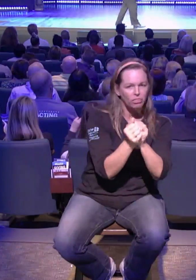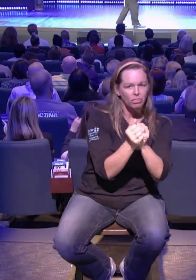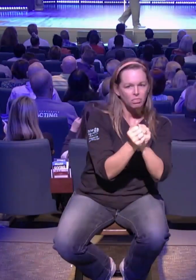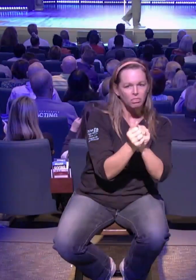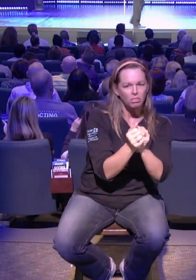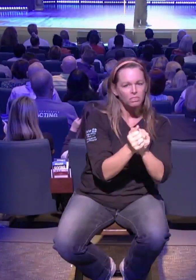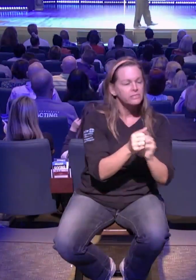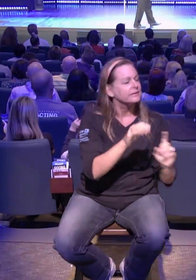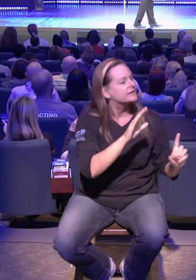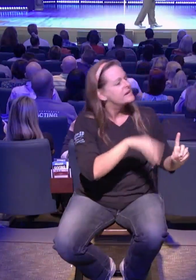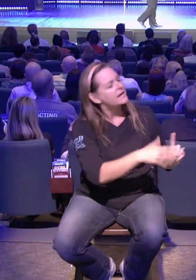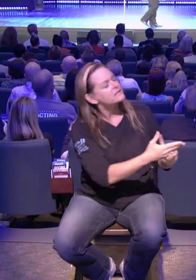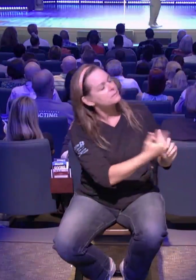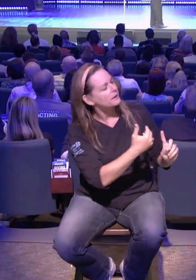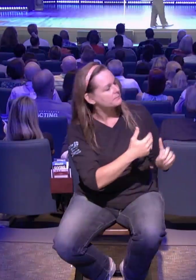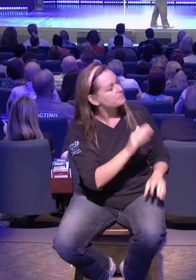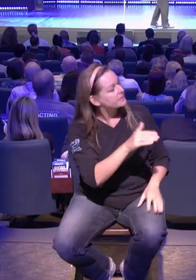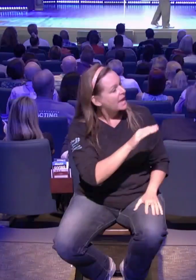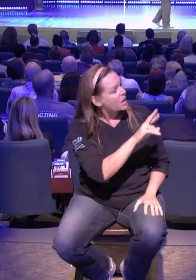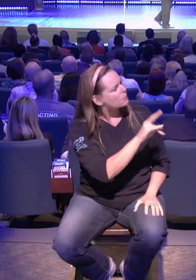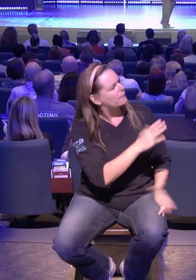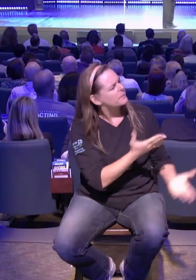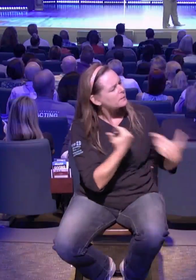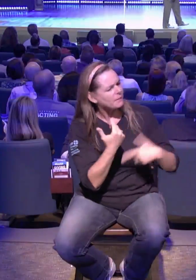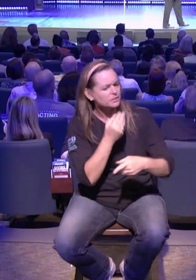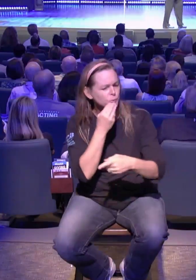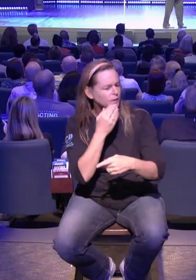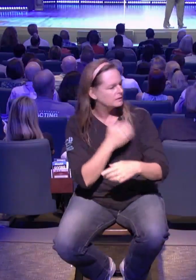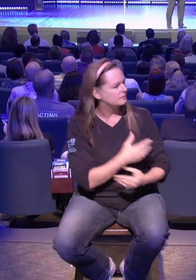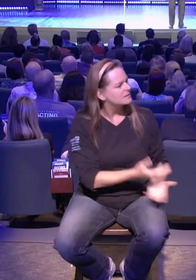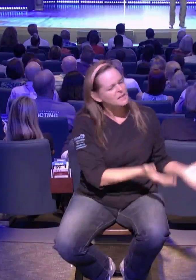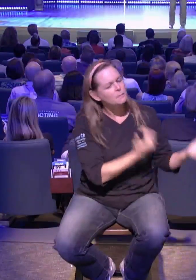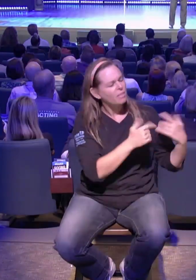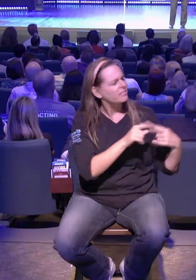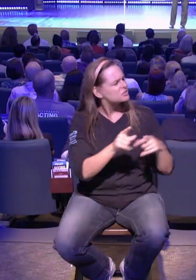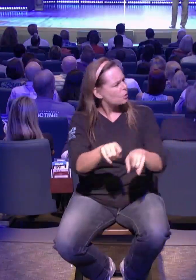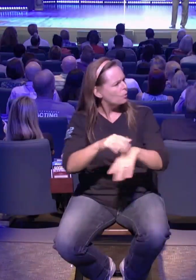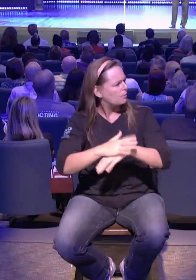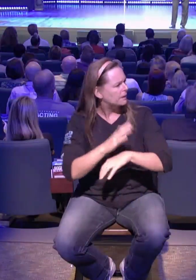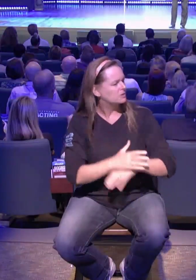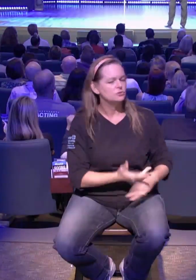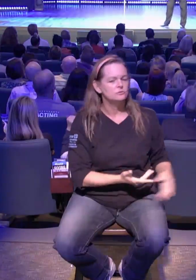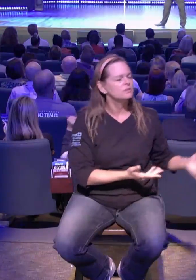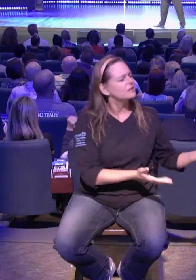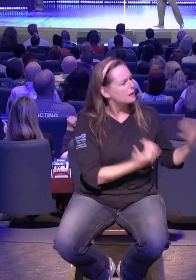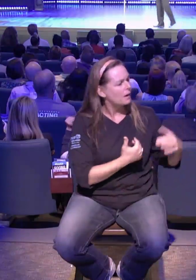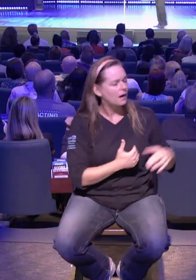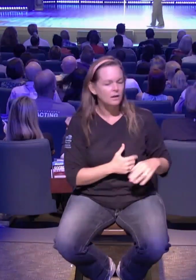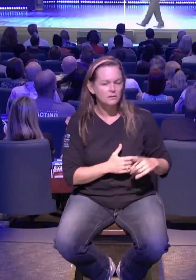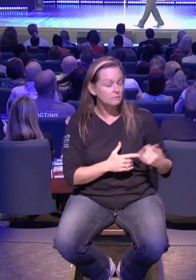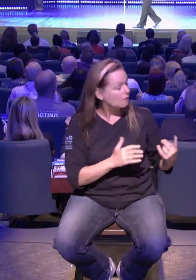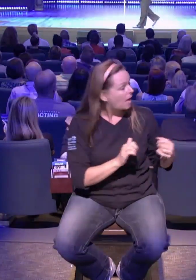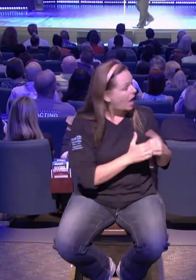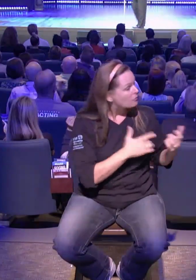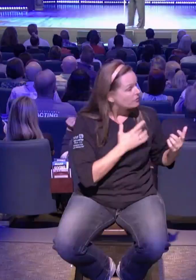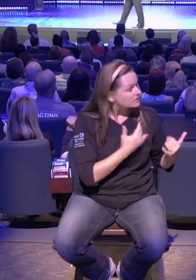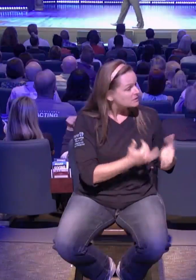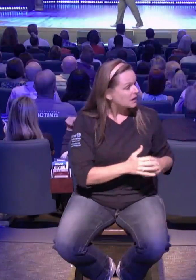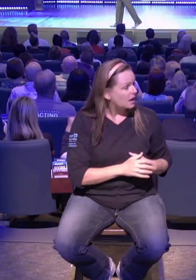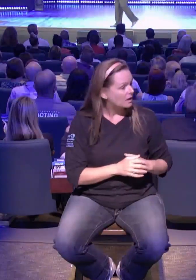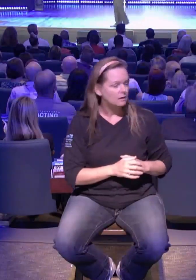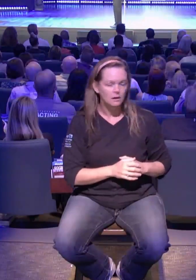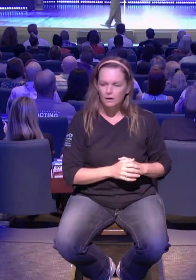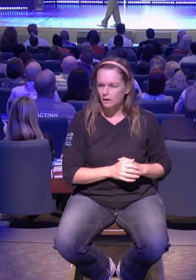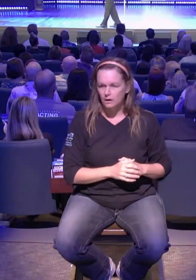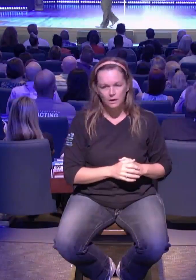were intentional about spending time with him. They were intentional about lifting him up. They were intentional about pouring their faith